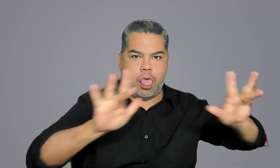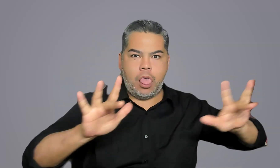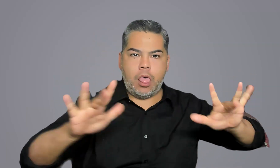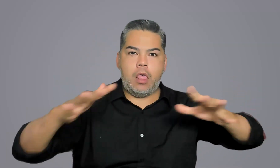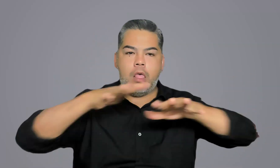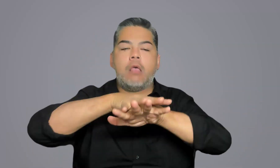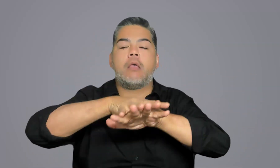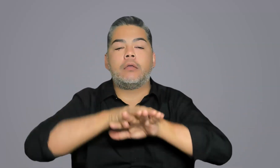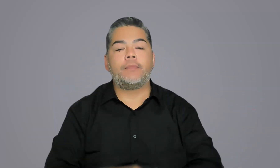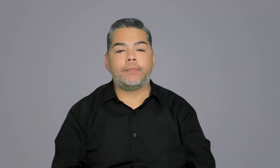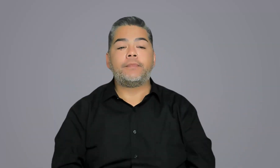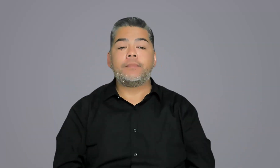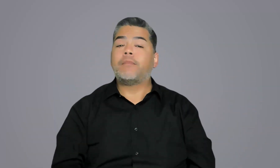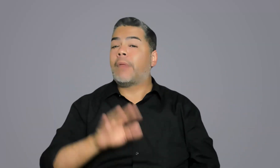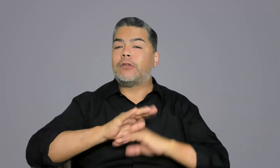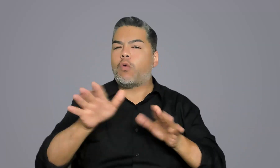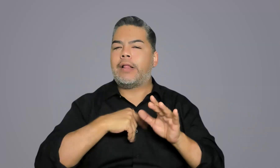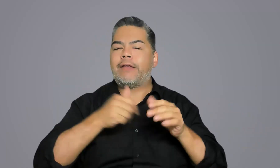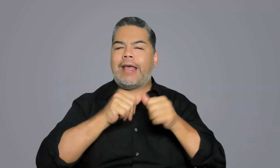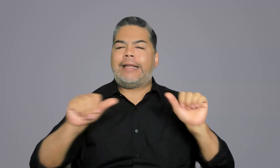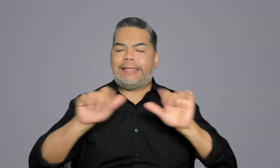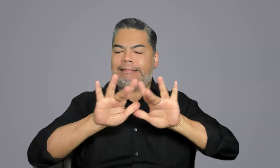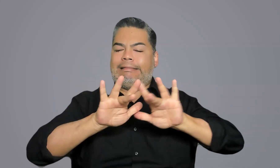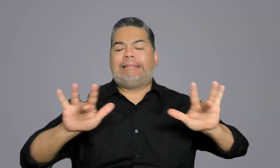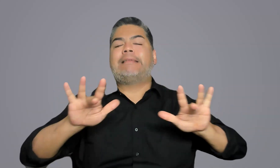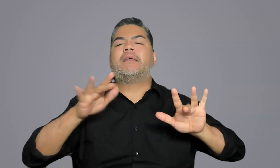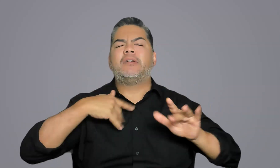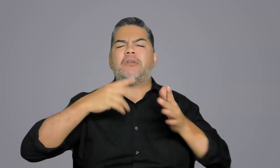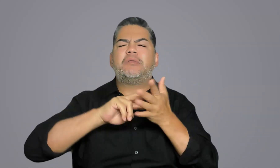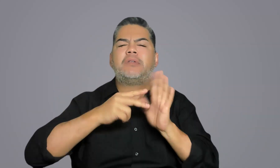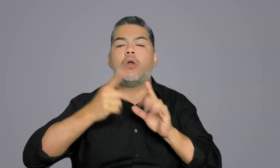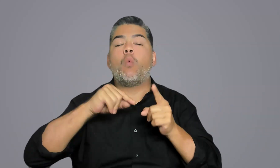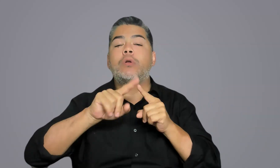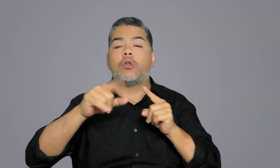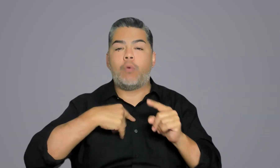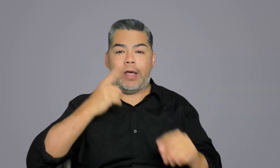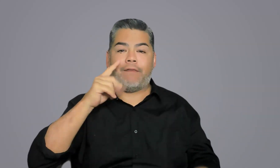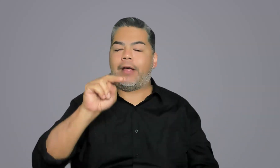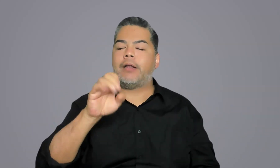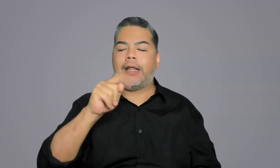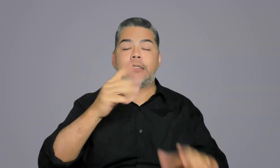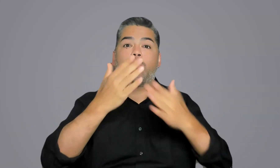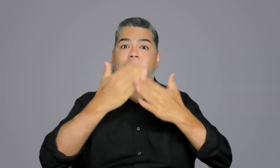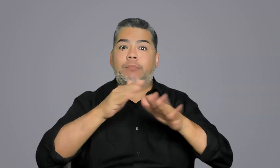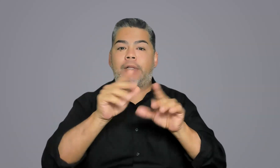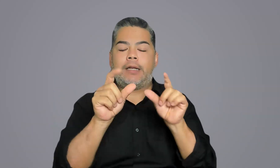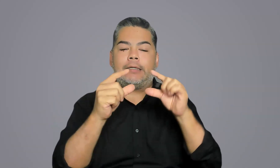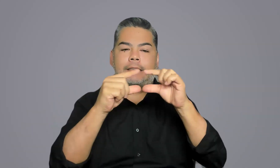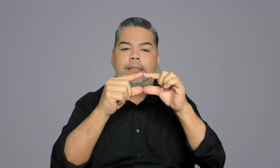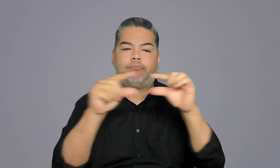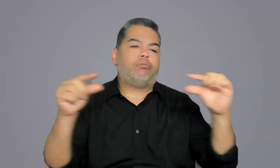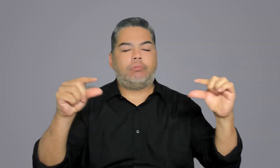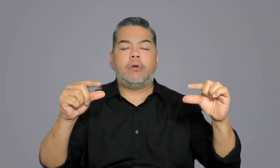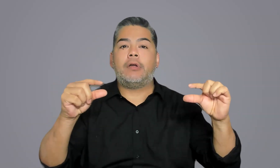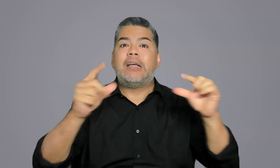table cells to keep track of their locations. So when you nest tables, you merge or split cells, It can be hard to keep count, and that